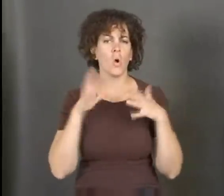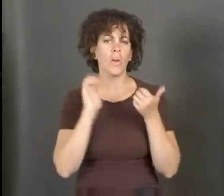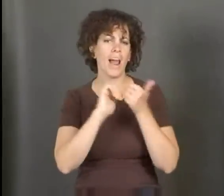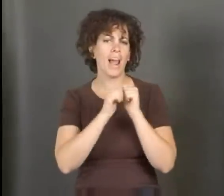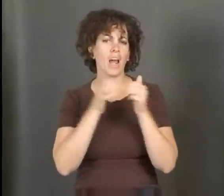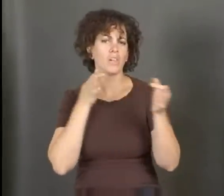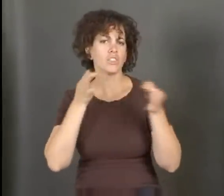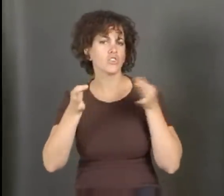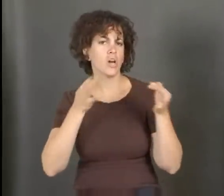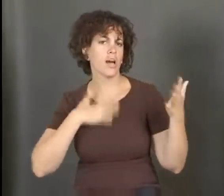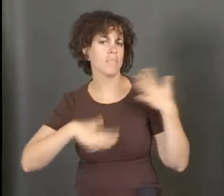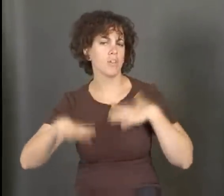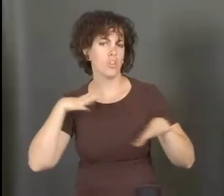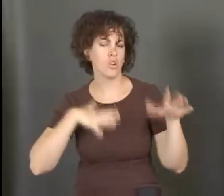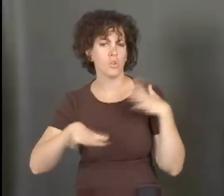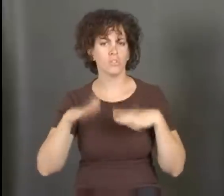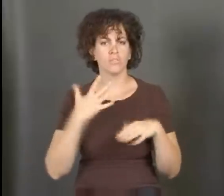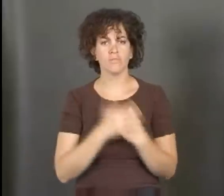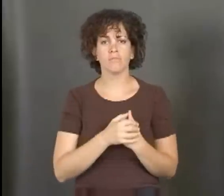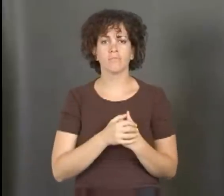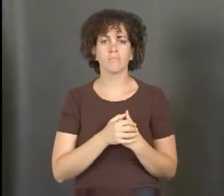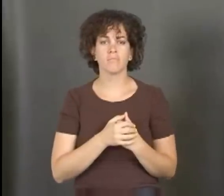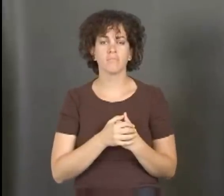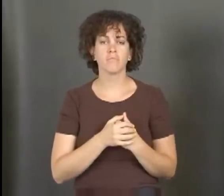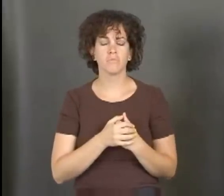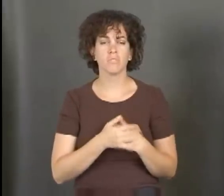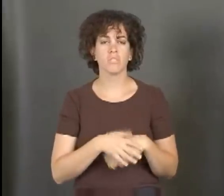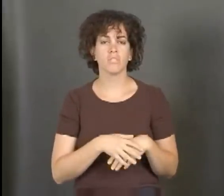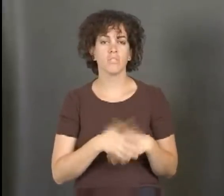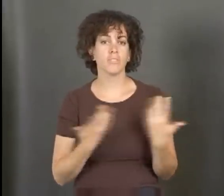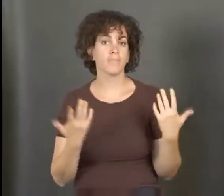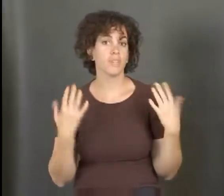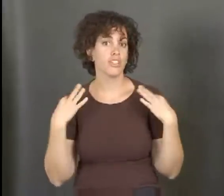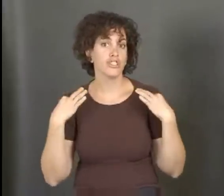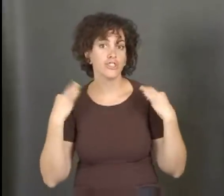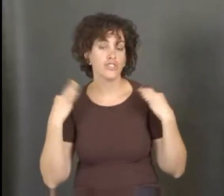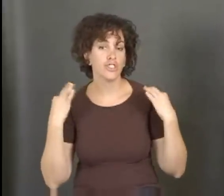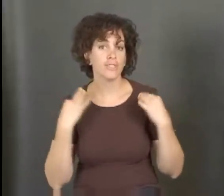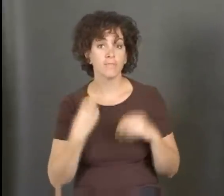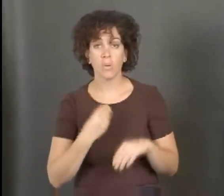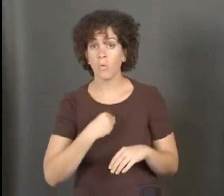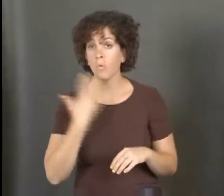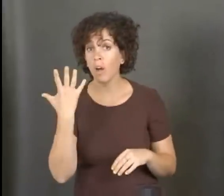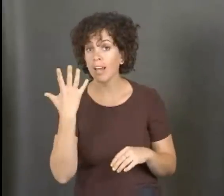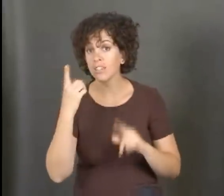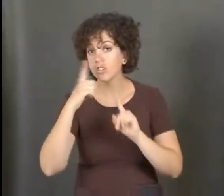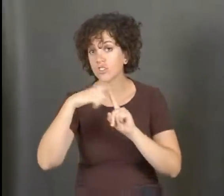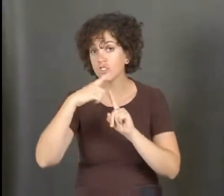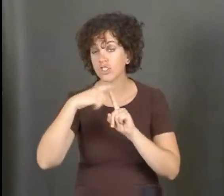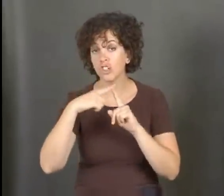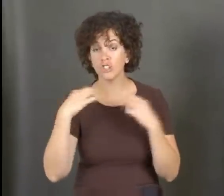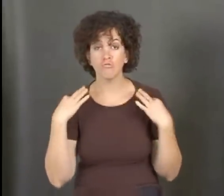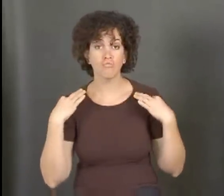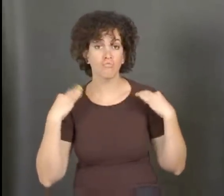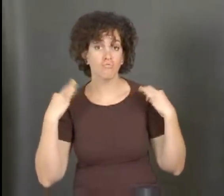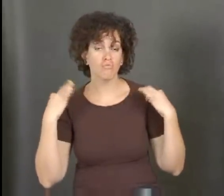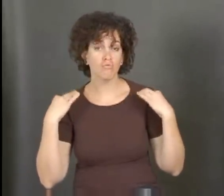Now we'll go over clothes and how to describe someone and what they're wearing. Shirt. You might say a